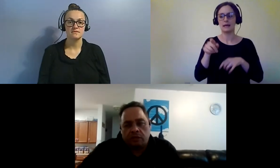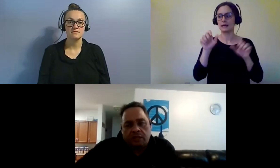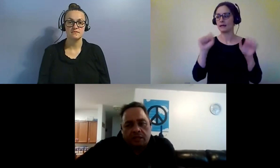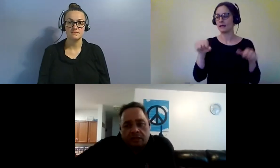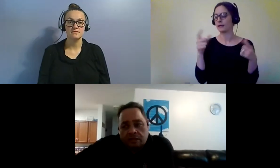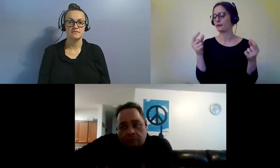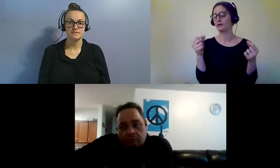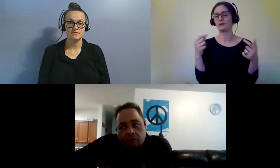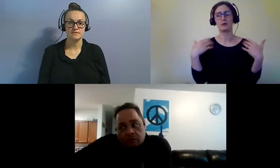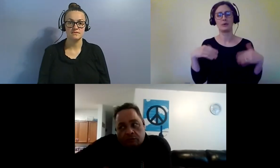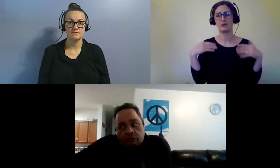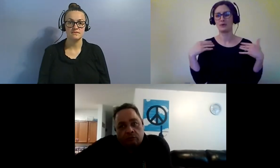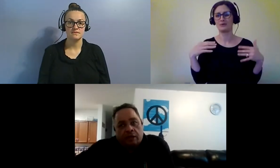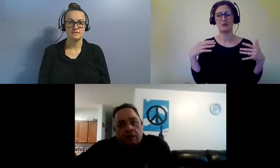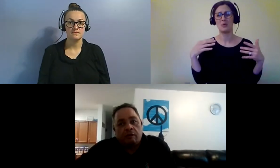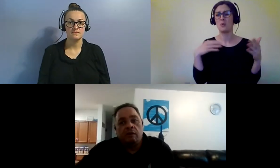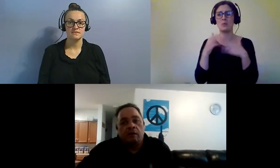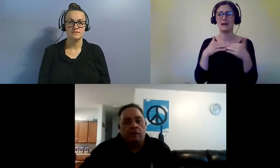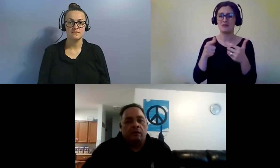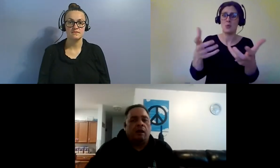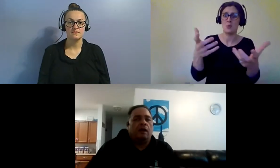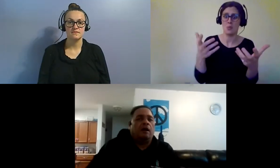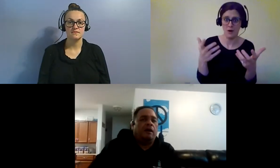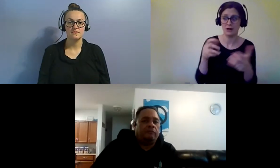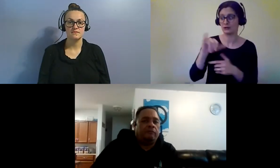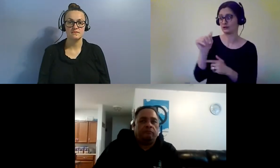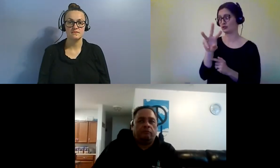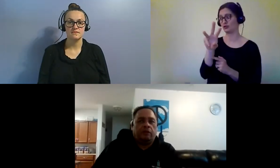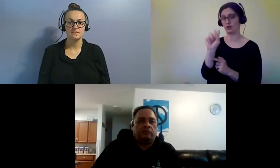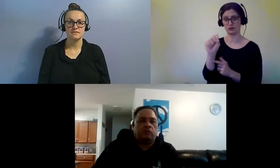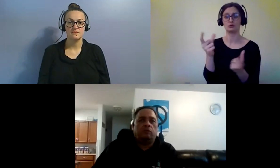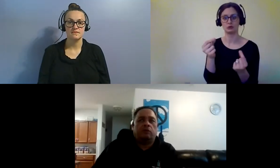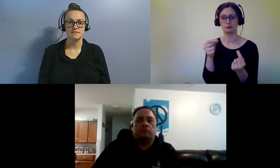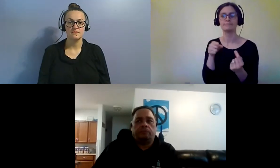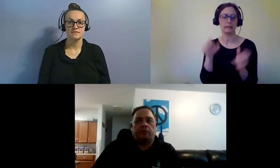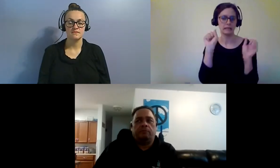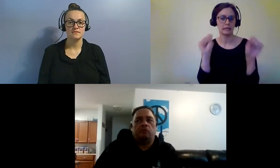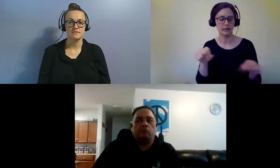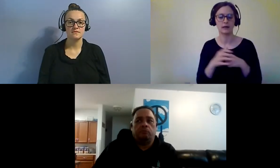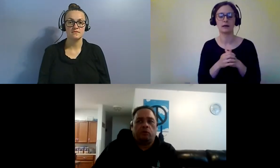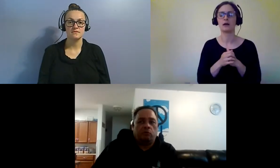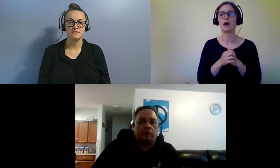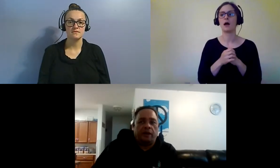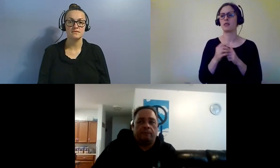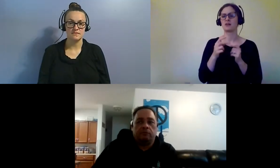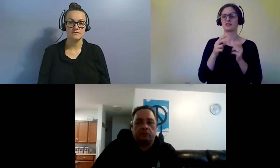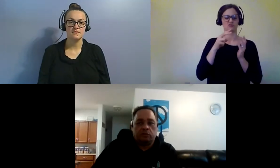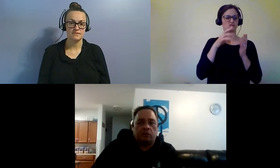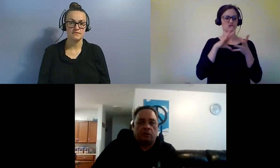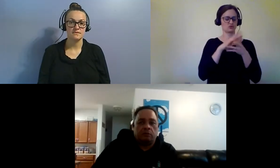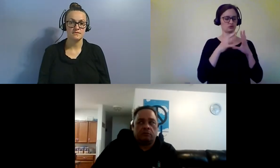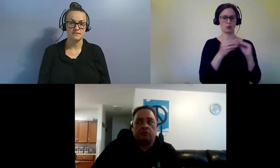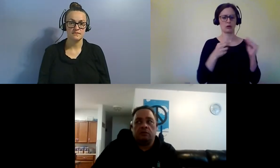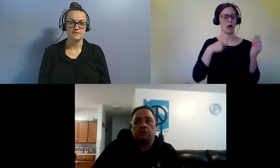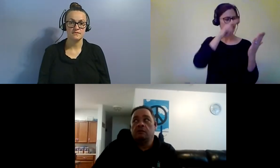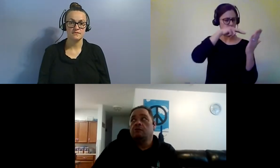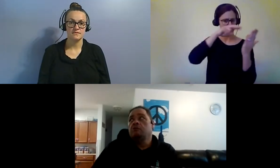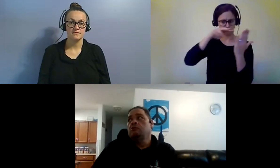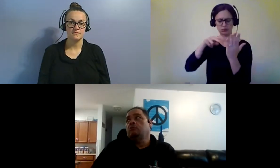almost anything you want it to do now. I've read stories of people who program with